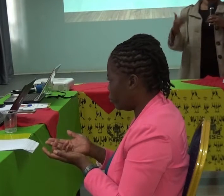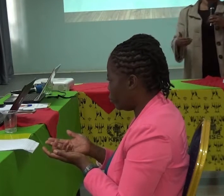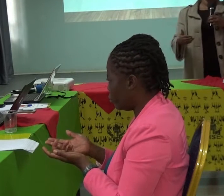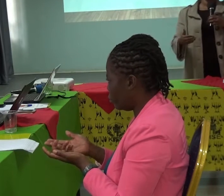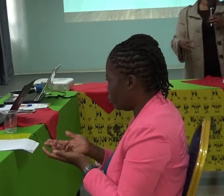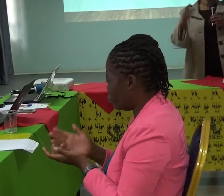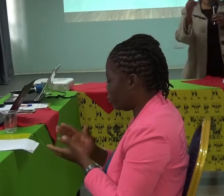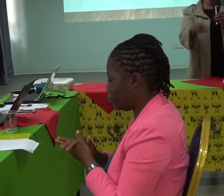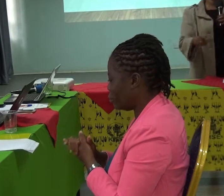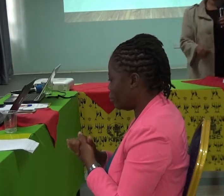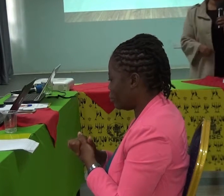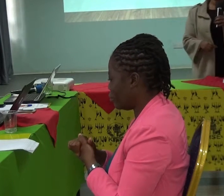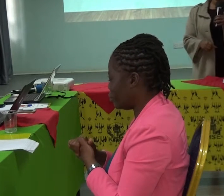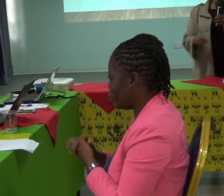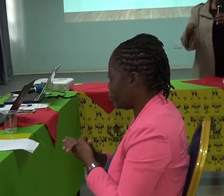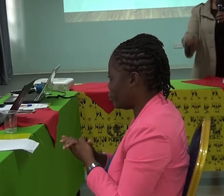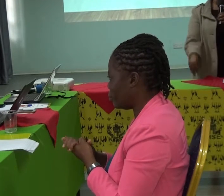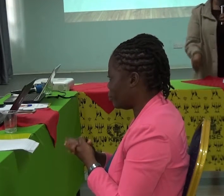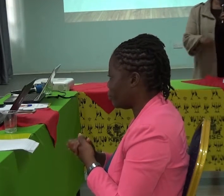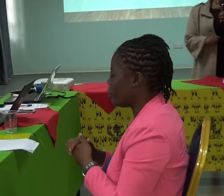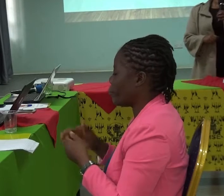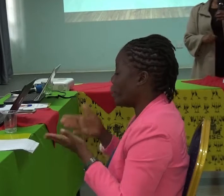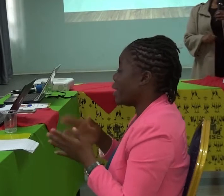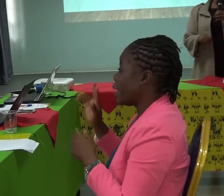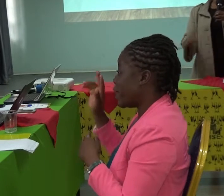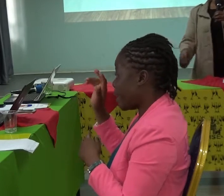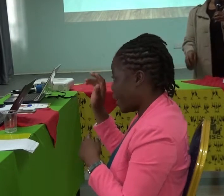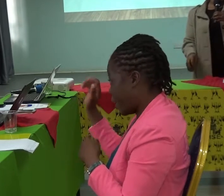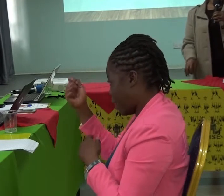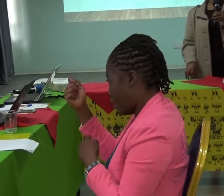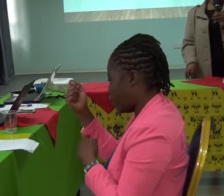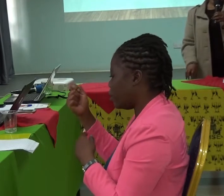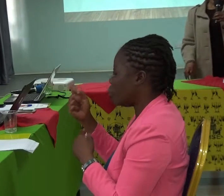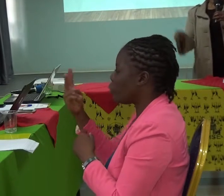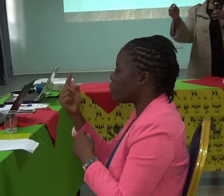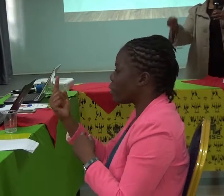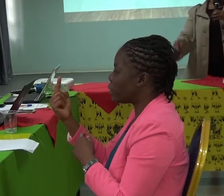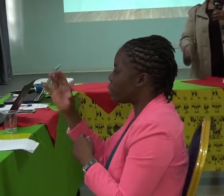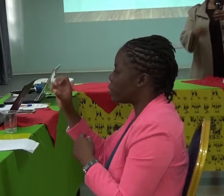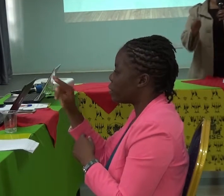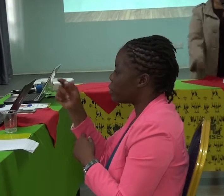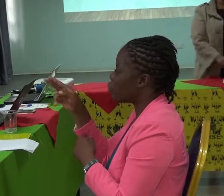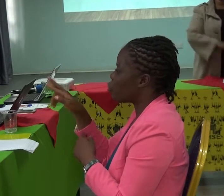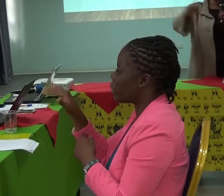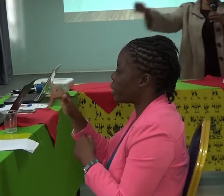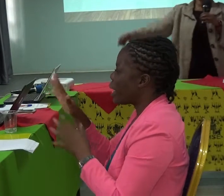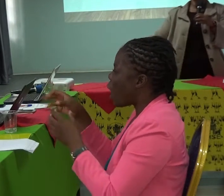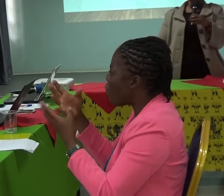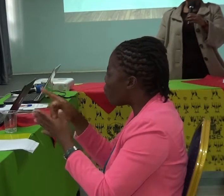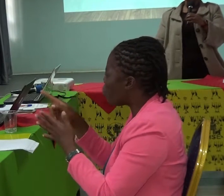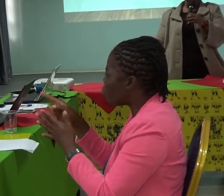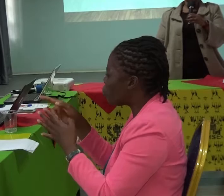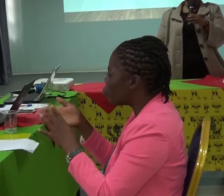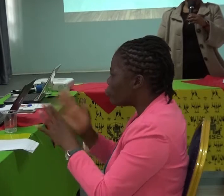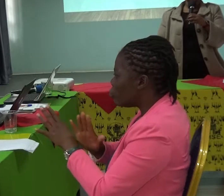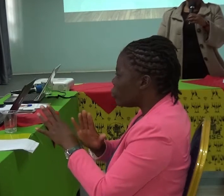with disability for entrepreneurship. This is Kenya in the 21st century. How many of you left college and the first thing you did